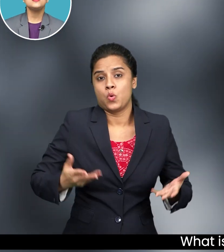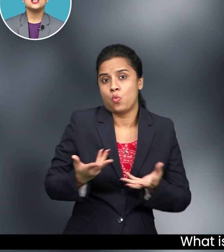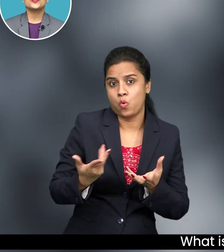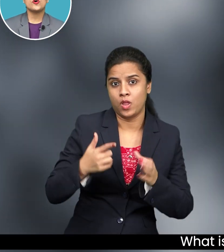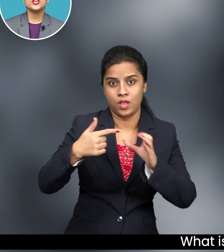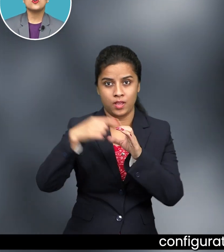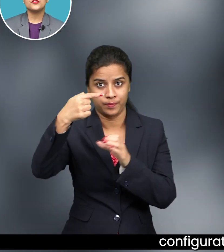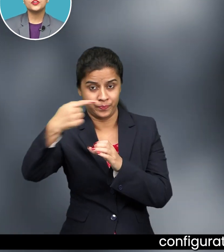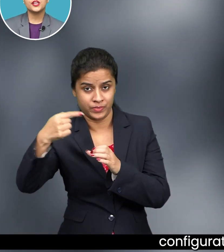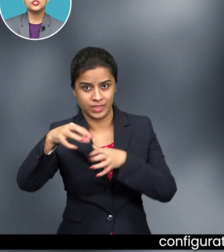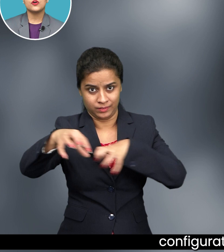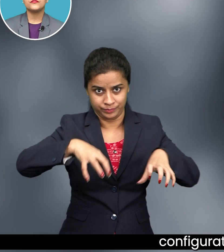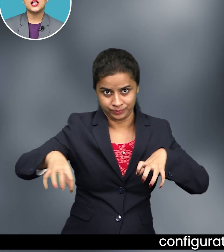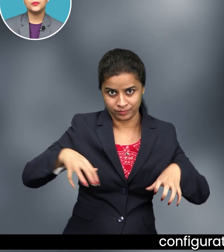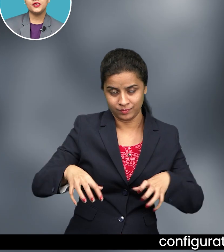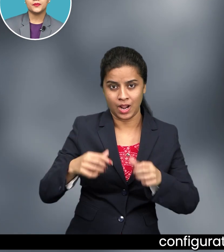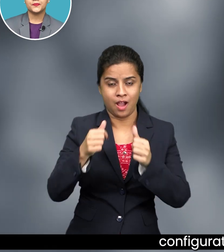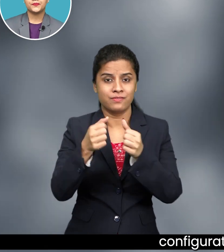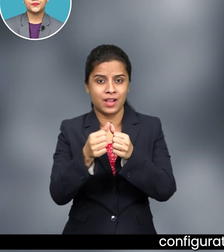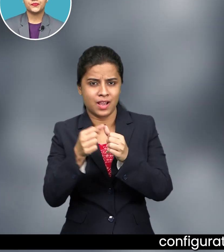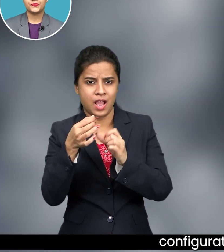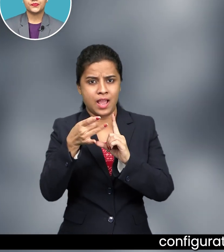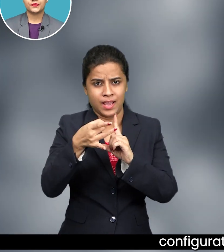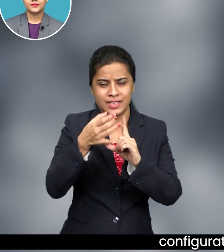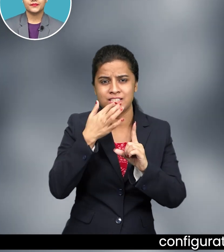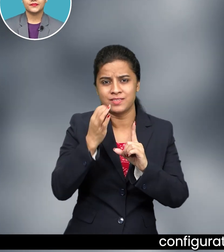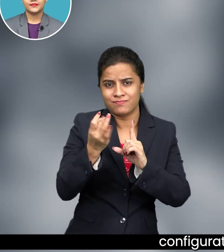What is the electronic configuration of aluminium?